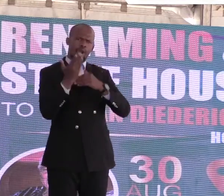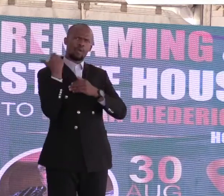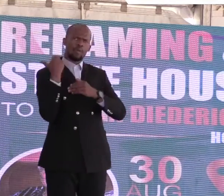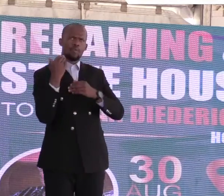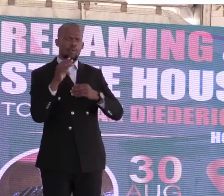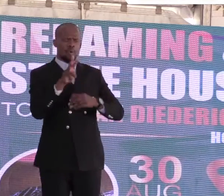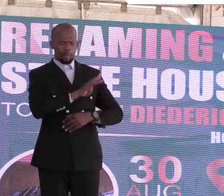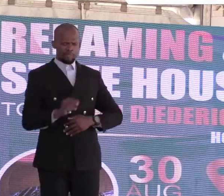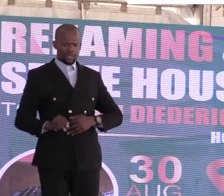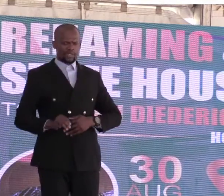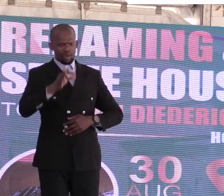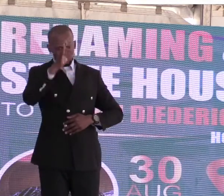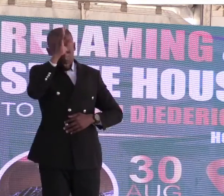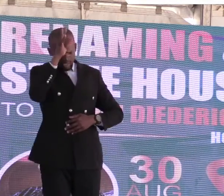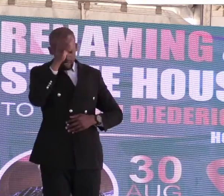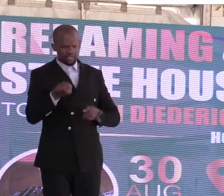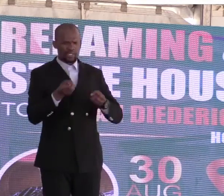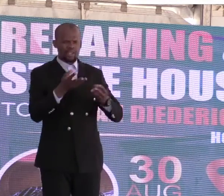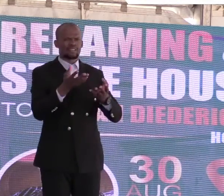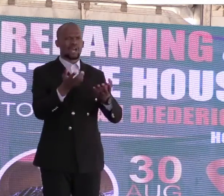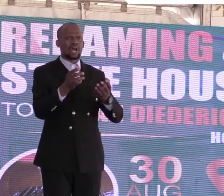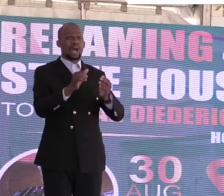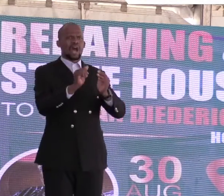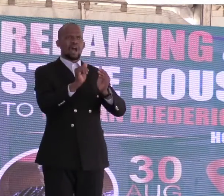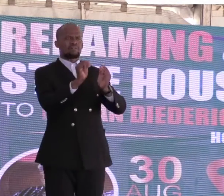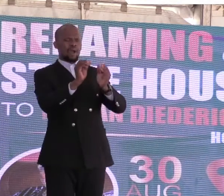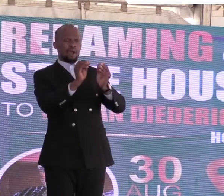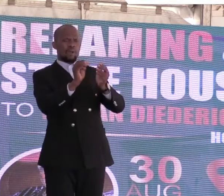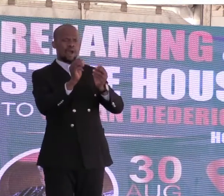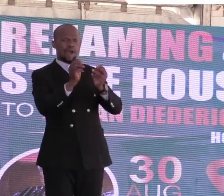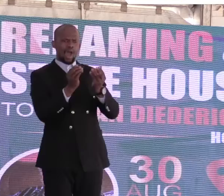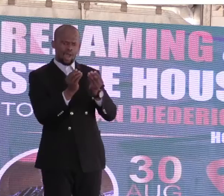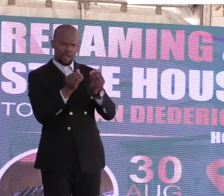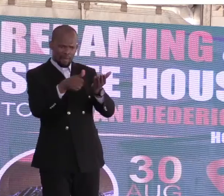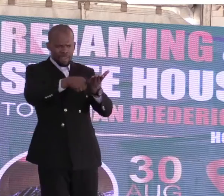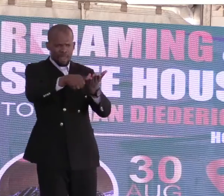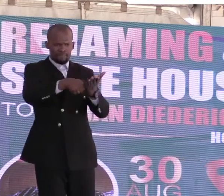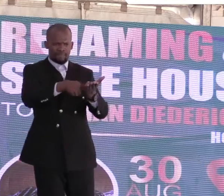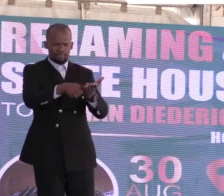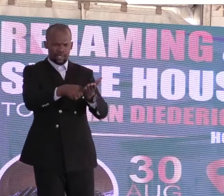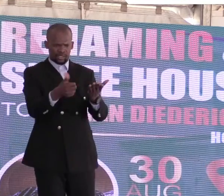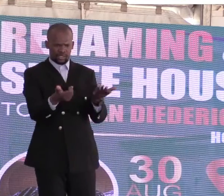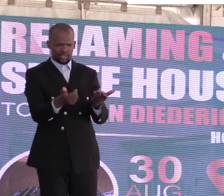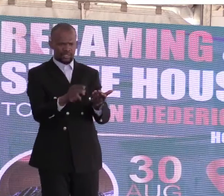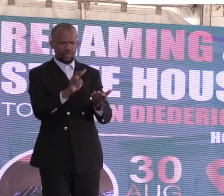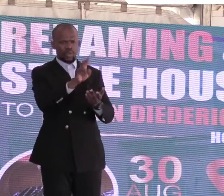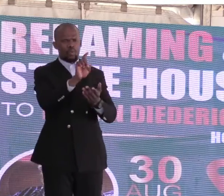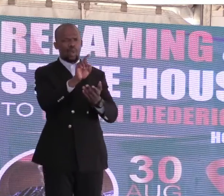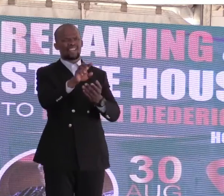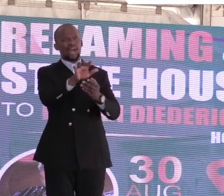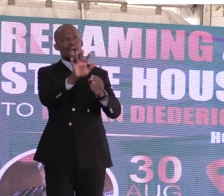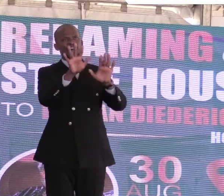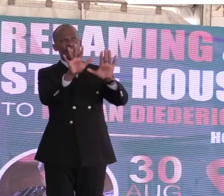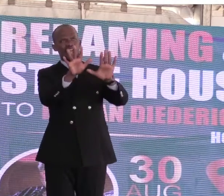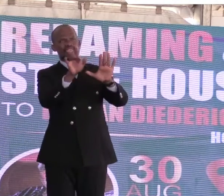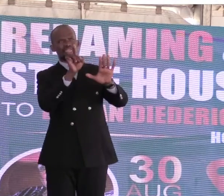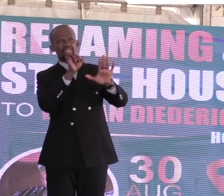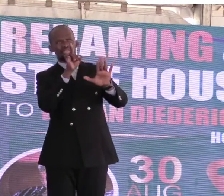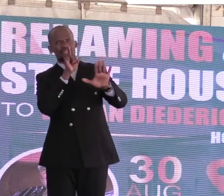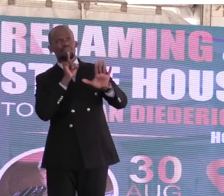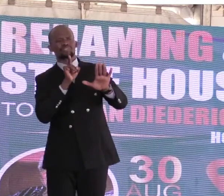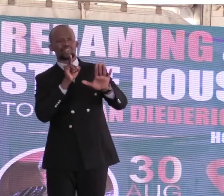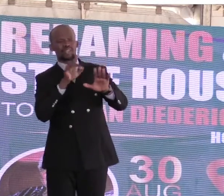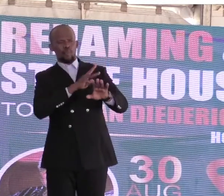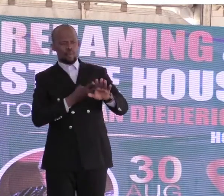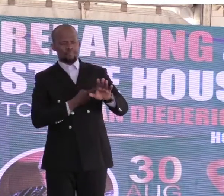Police released the crime stats for Q1 of 2021-2022. He said 10,000 women have been